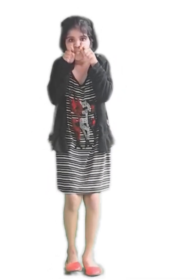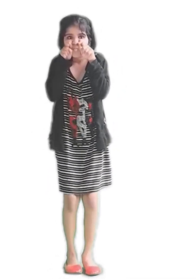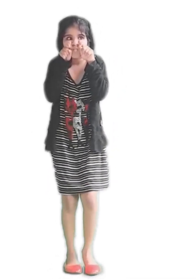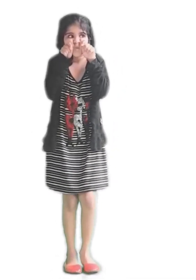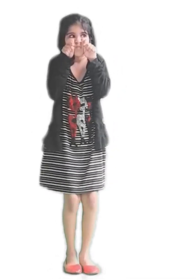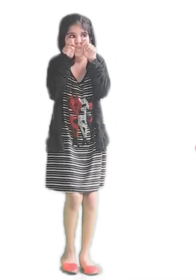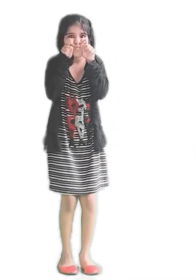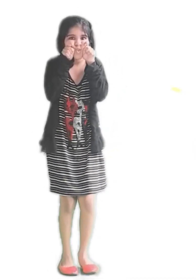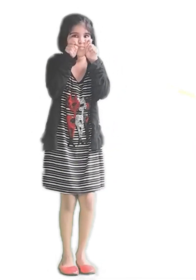Mouse.